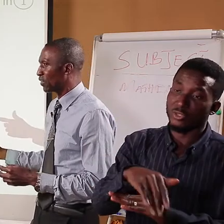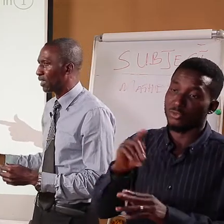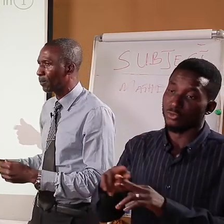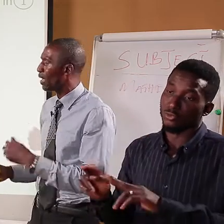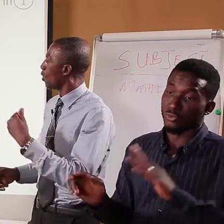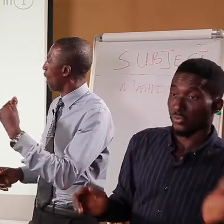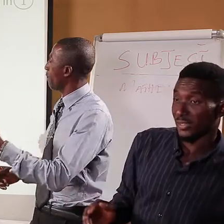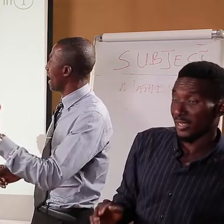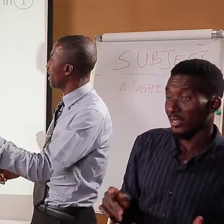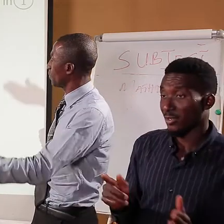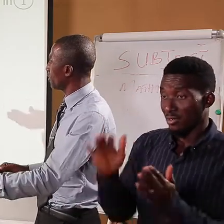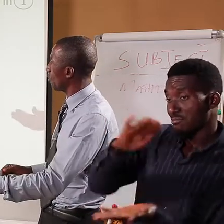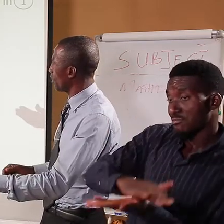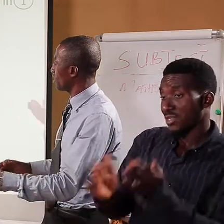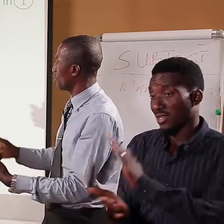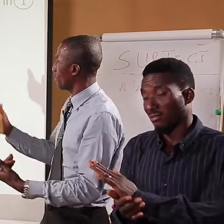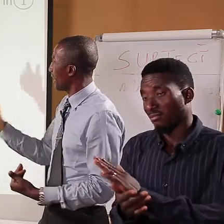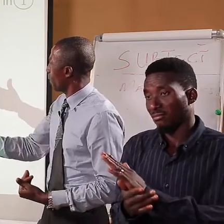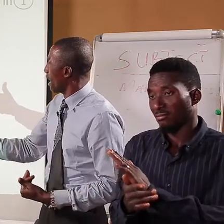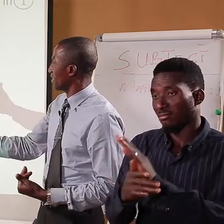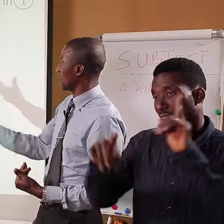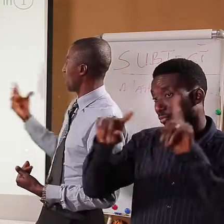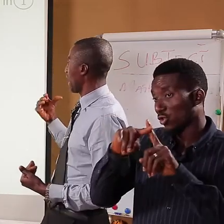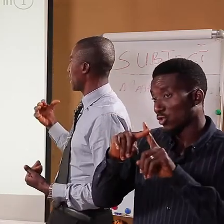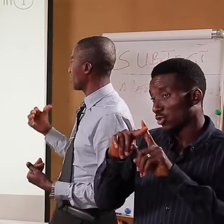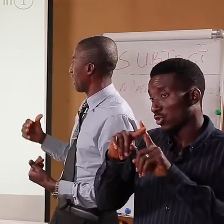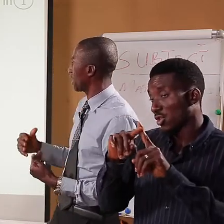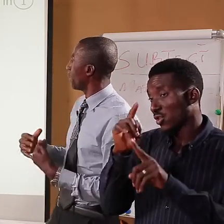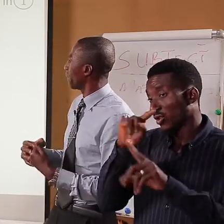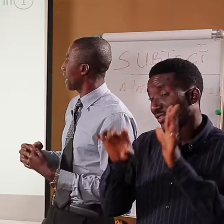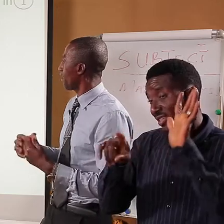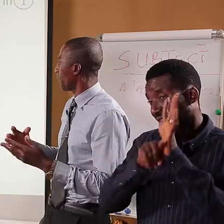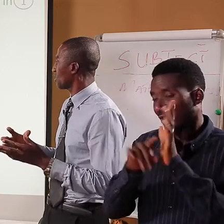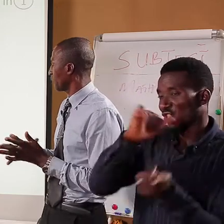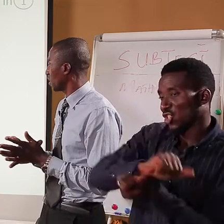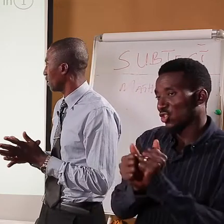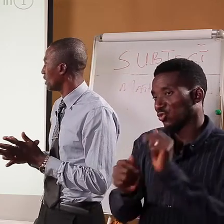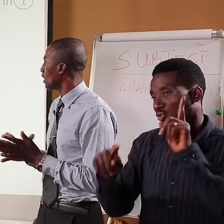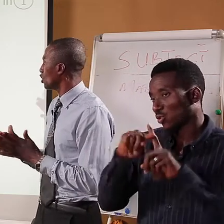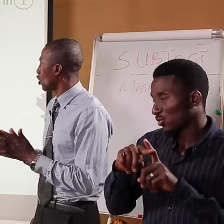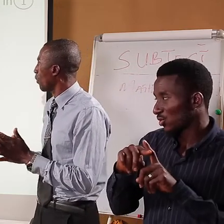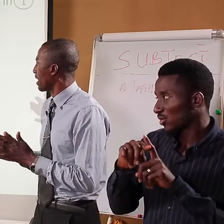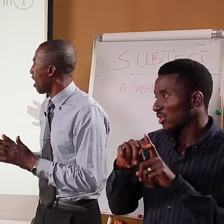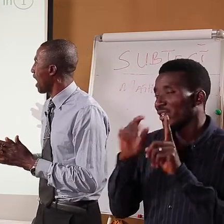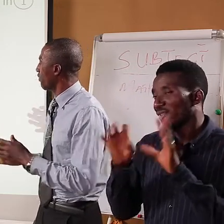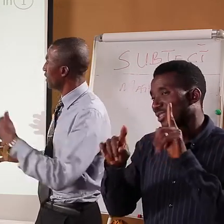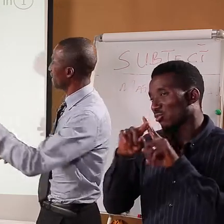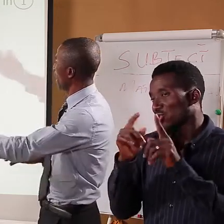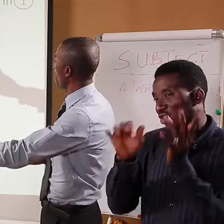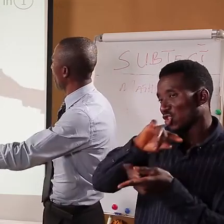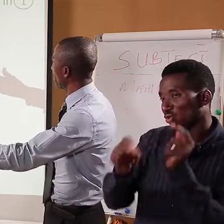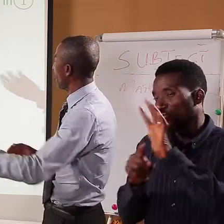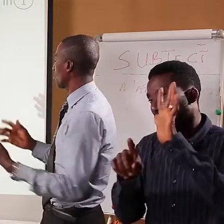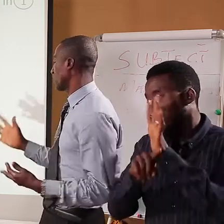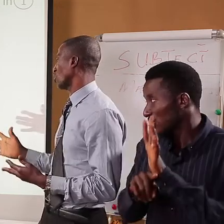plus 15. Y minus 15 crosses from the left-hand side to the right-hand side become plus 15. So we now have